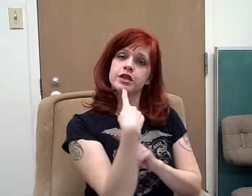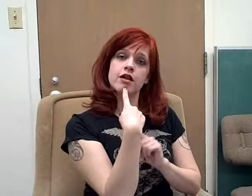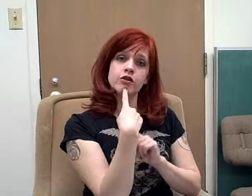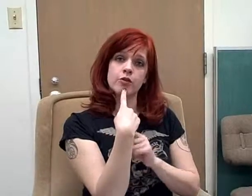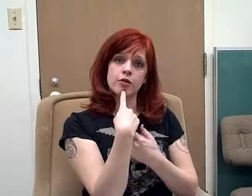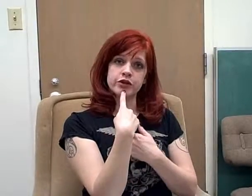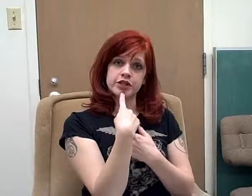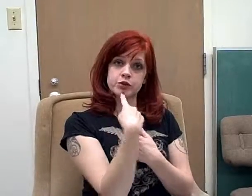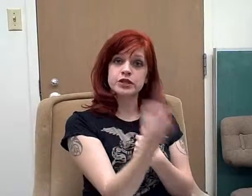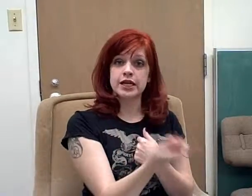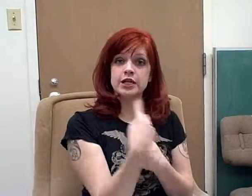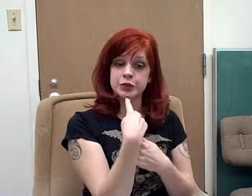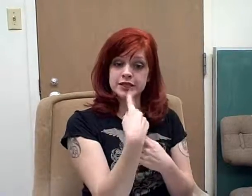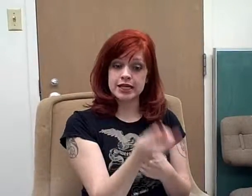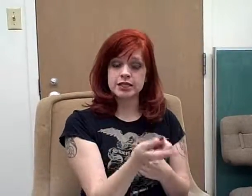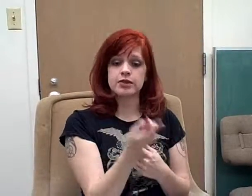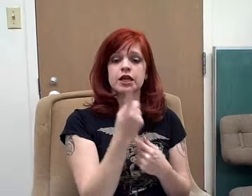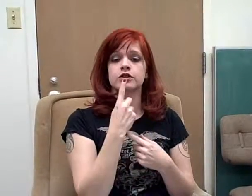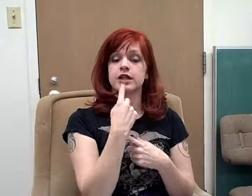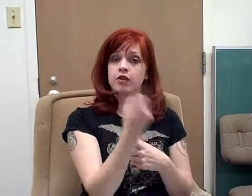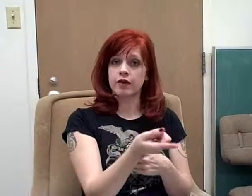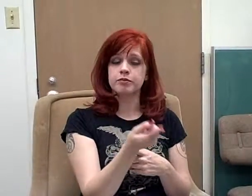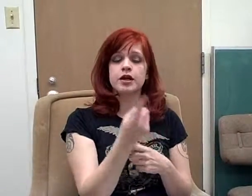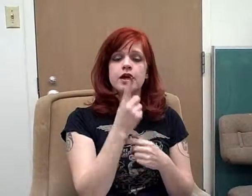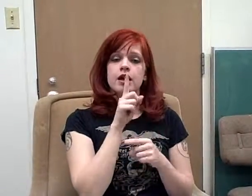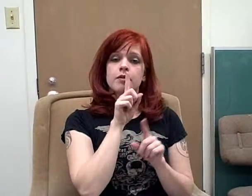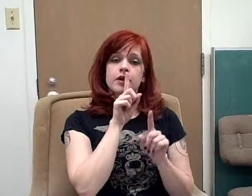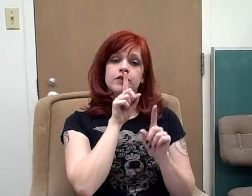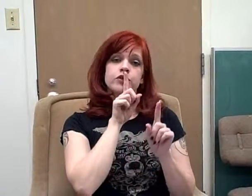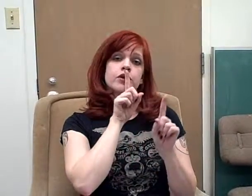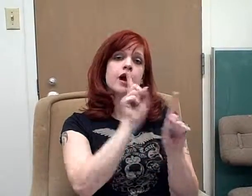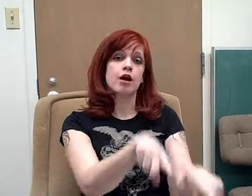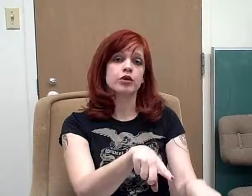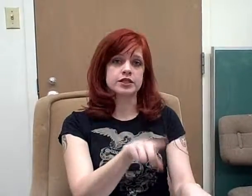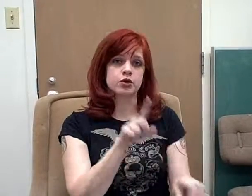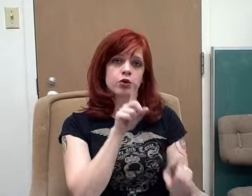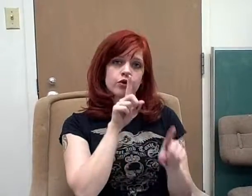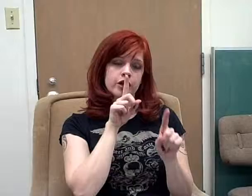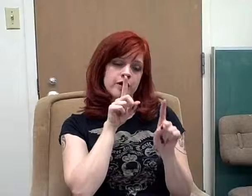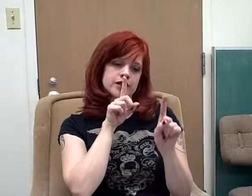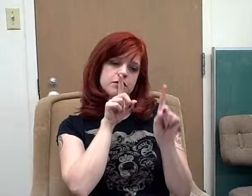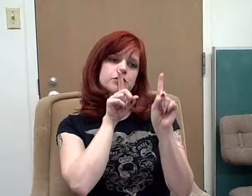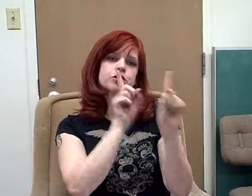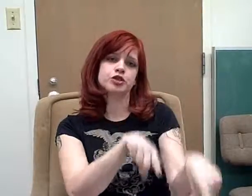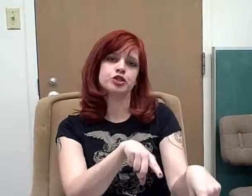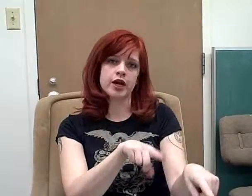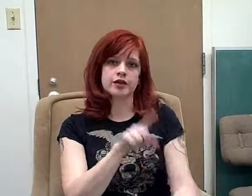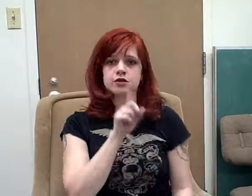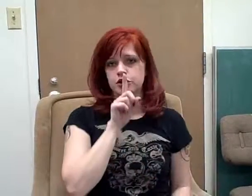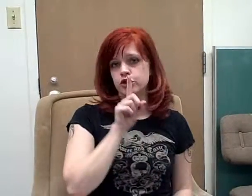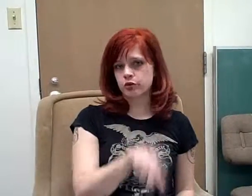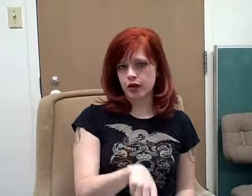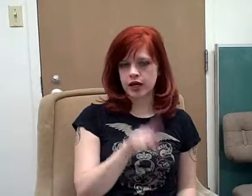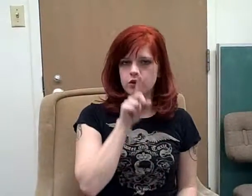tell, your palm orientation was in, you say something, you tell them. If you do it out, it's an order or command. So people do it with 2 hands, you can do it with 1 hand,